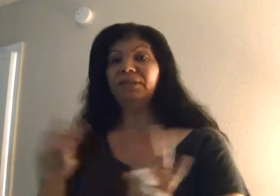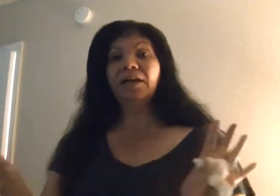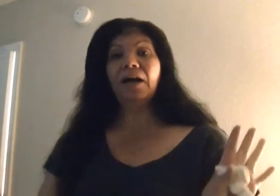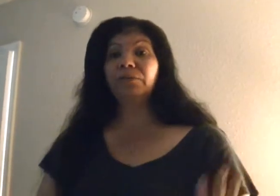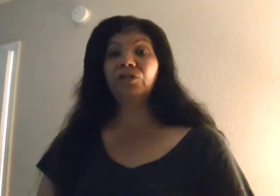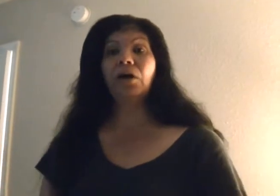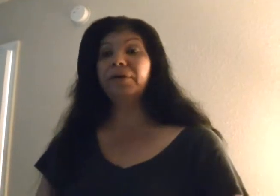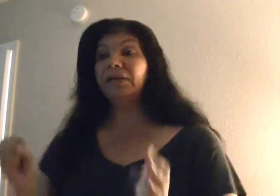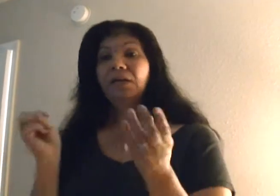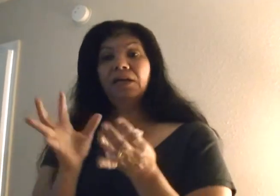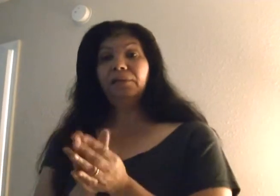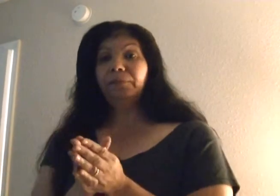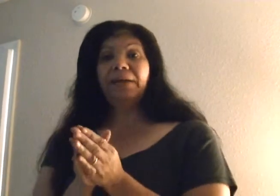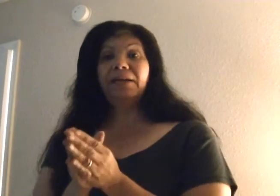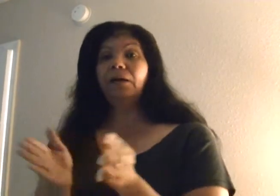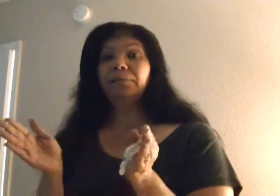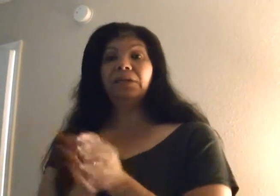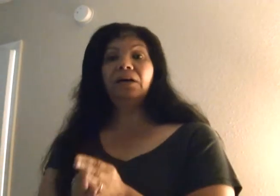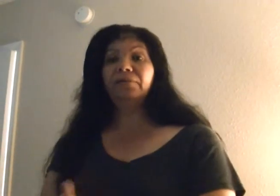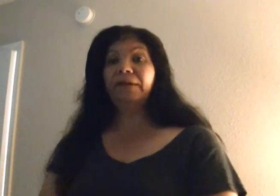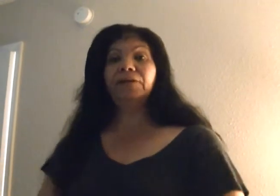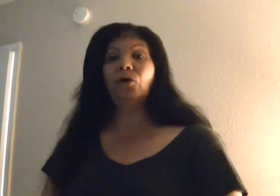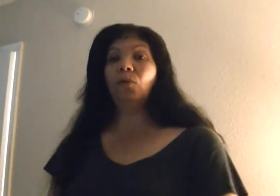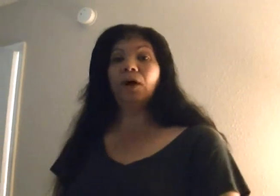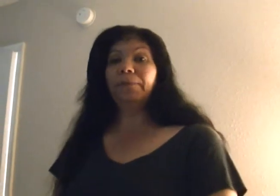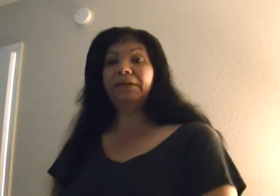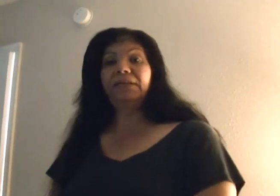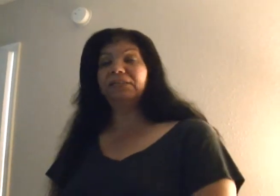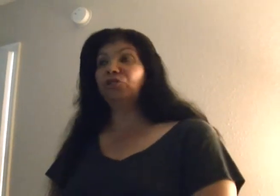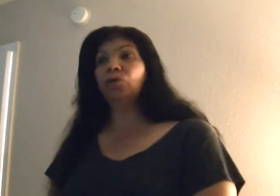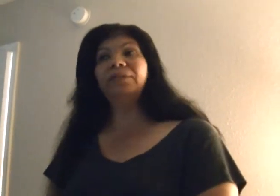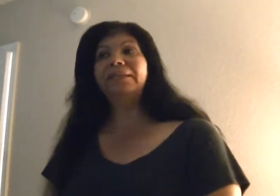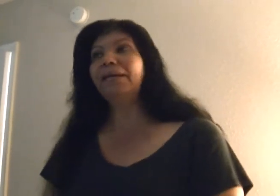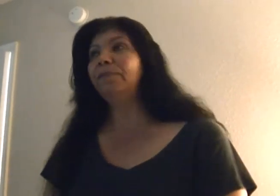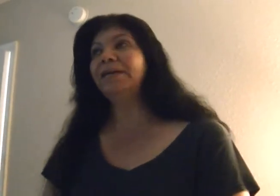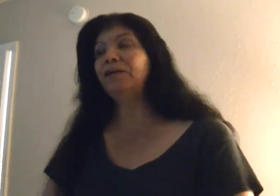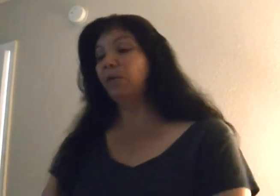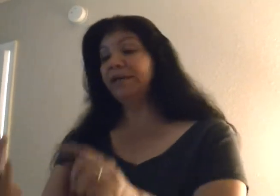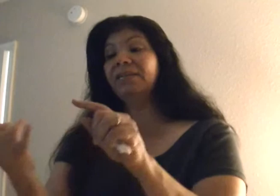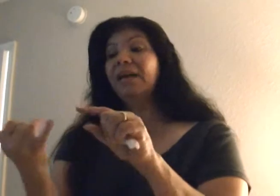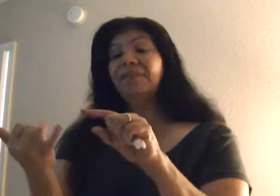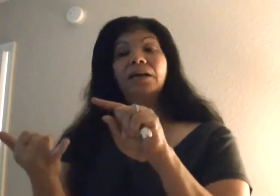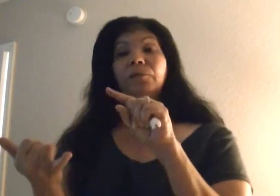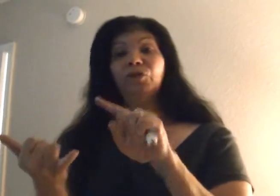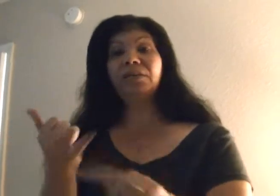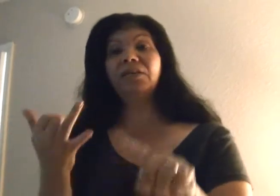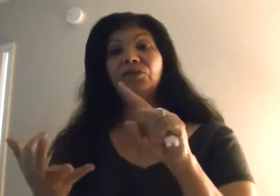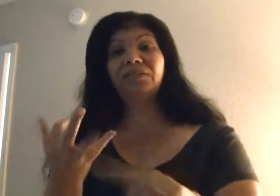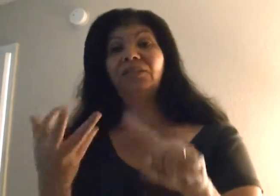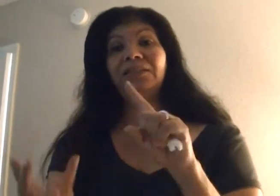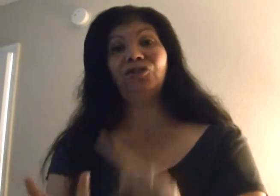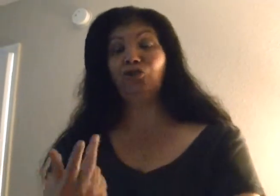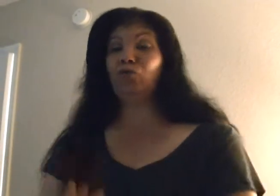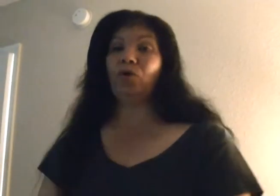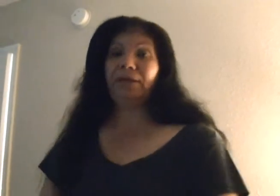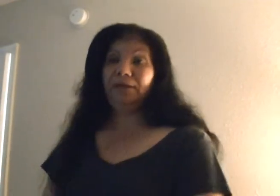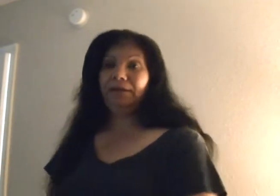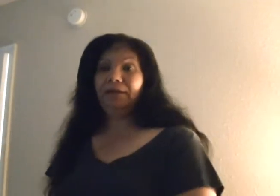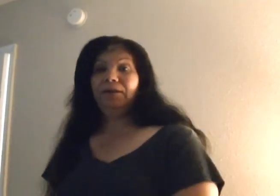I'm sorry. Make up, love, and go on. Because it's only the enemy anyways that comes to kill, steal, and destroy. Yep. We